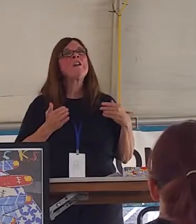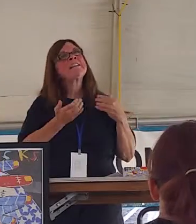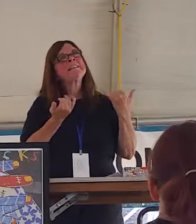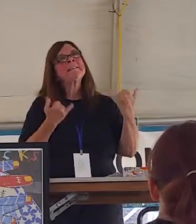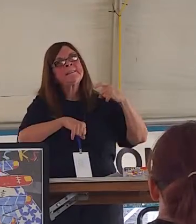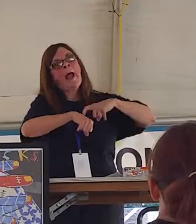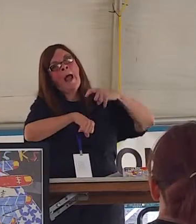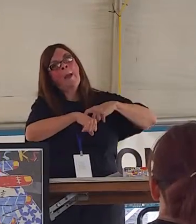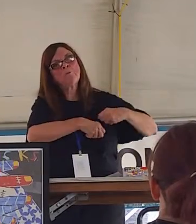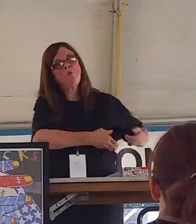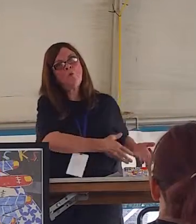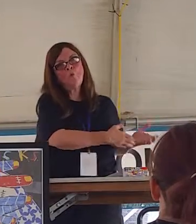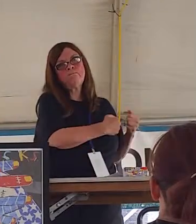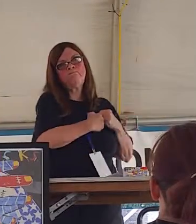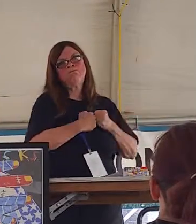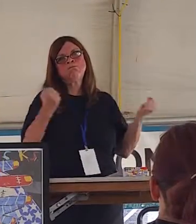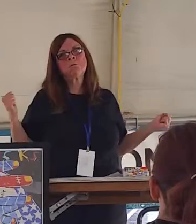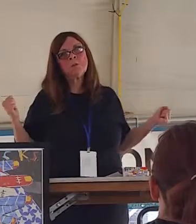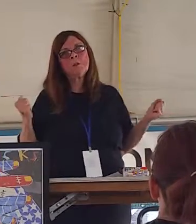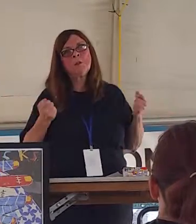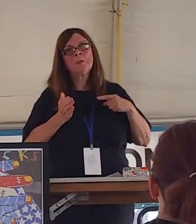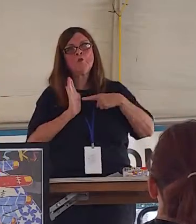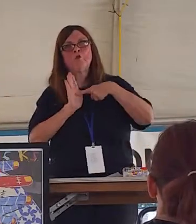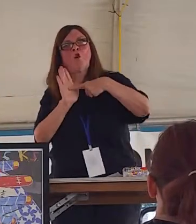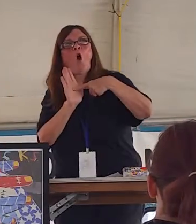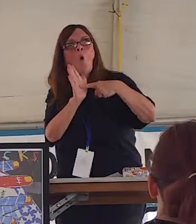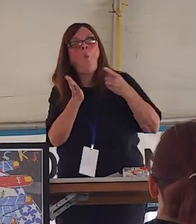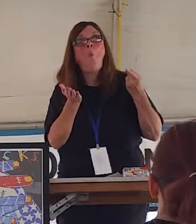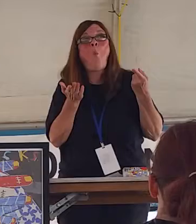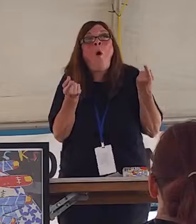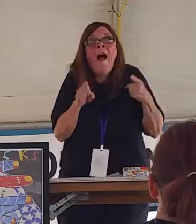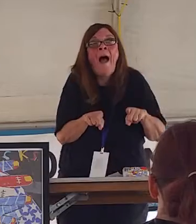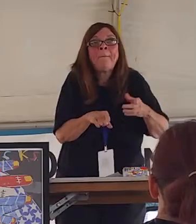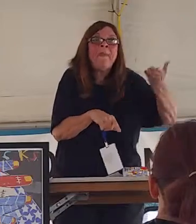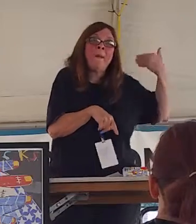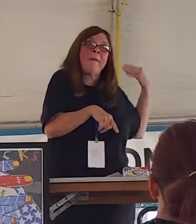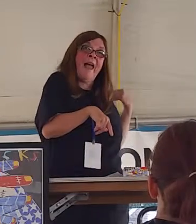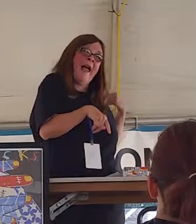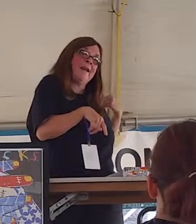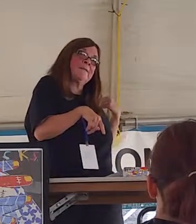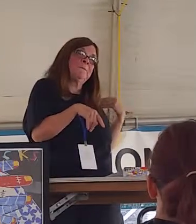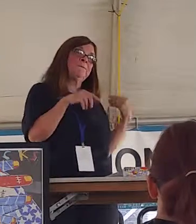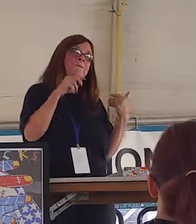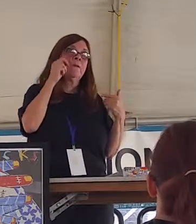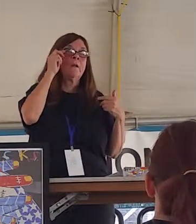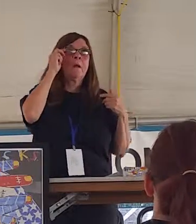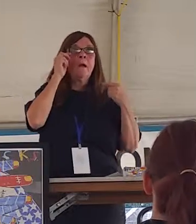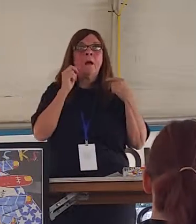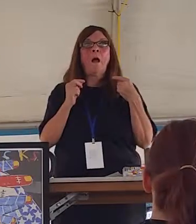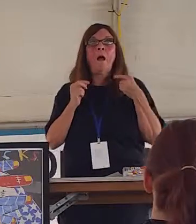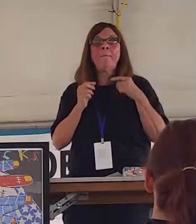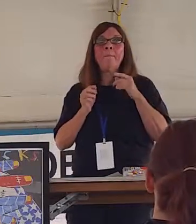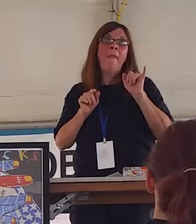bad experiences. But now it's time to show the world who we are and what happened in the past.